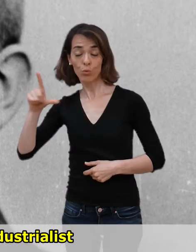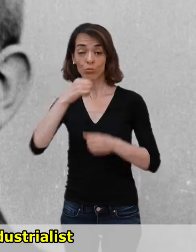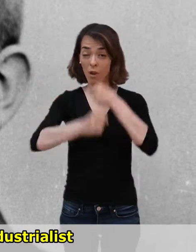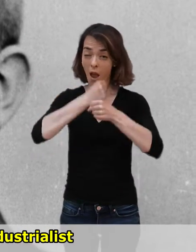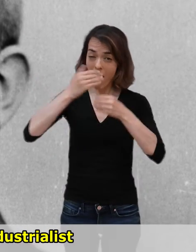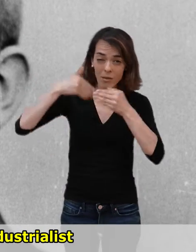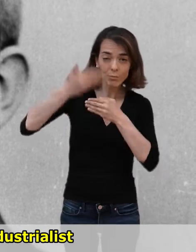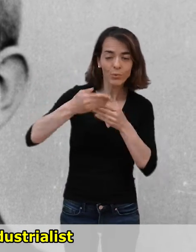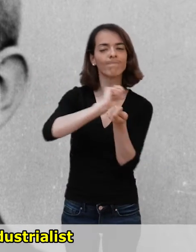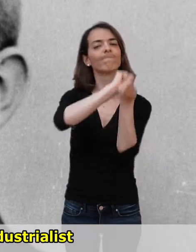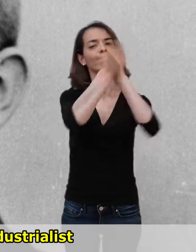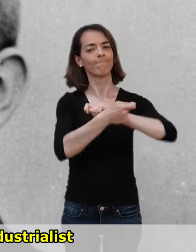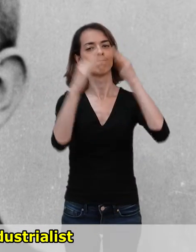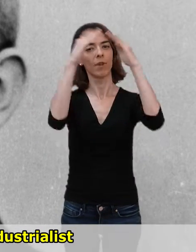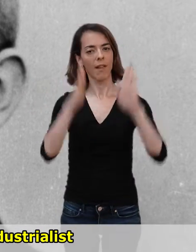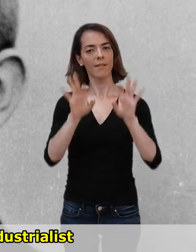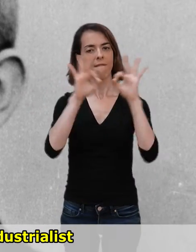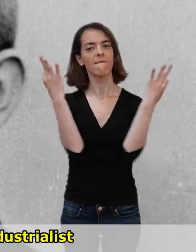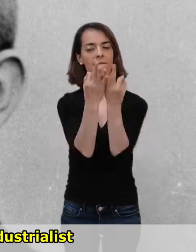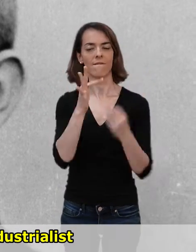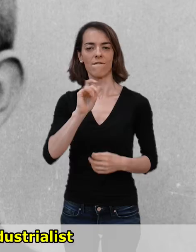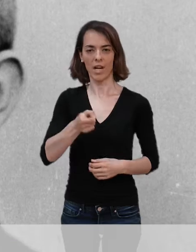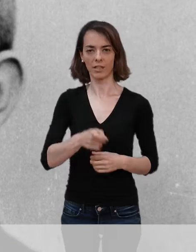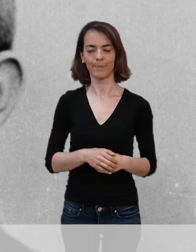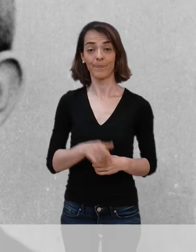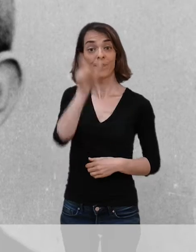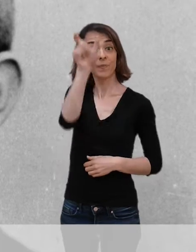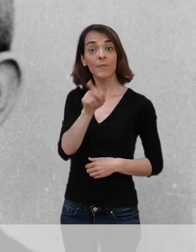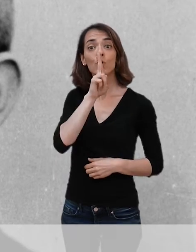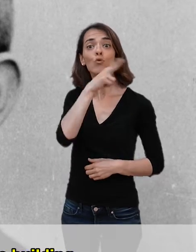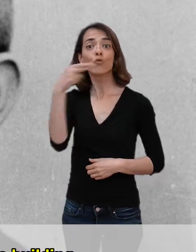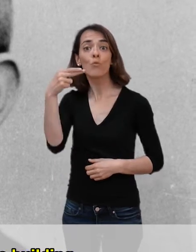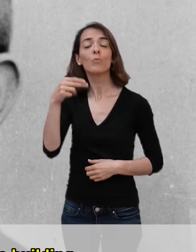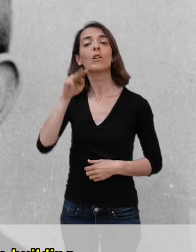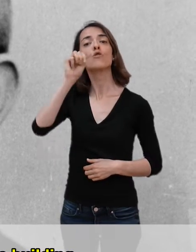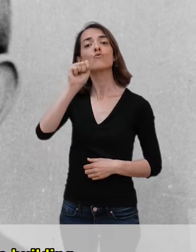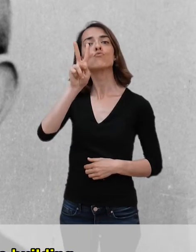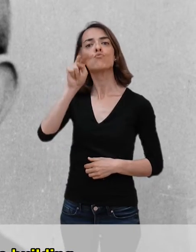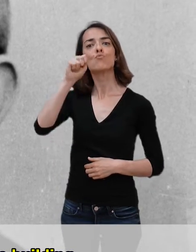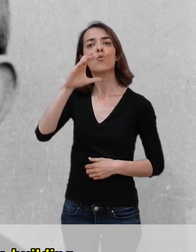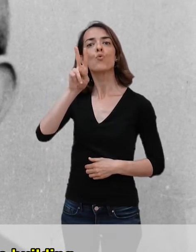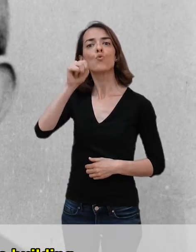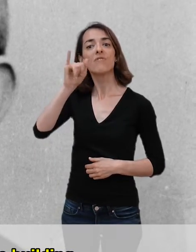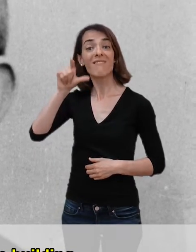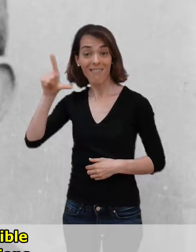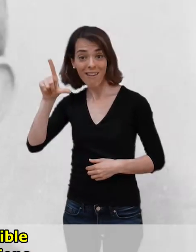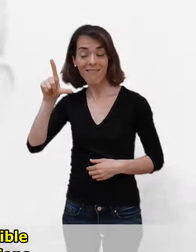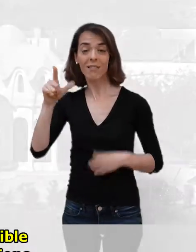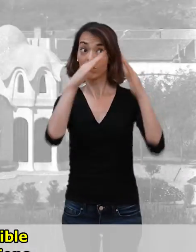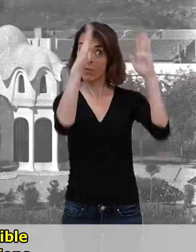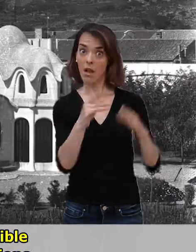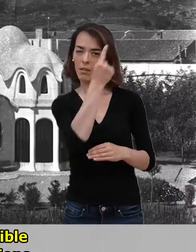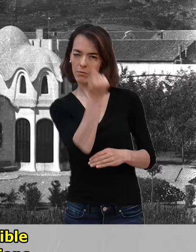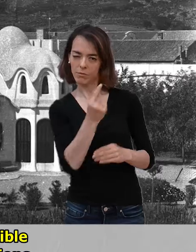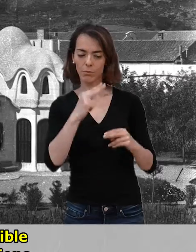later became the home of the industrialist Josep Freixa. Lluís Muncunill designed the building and was